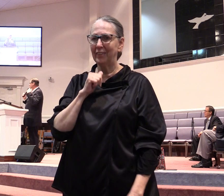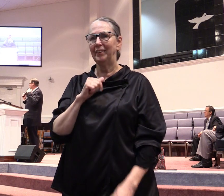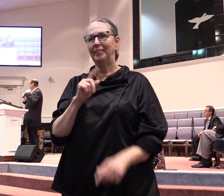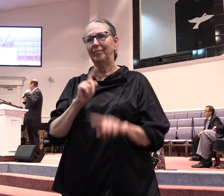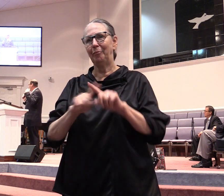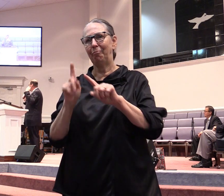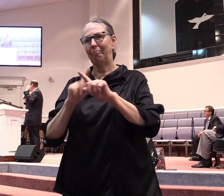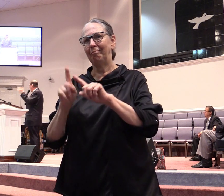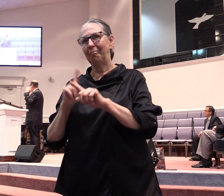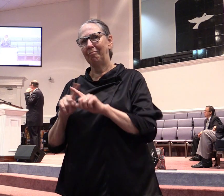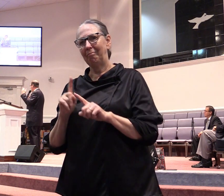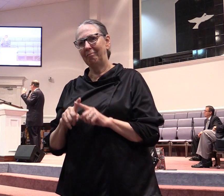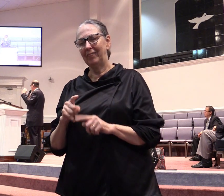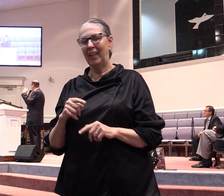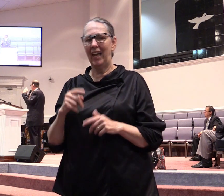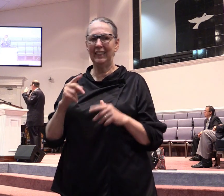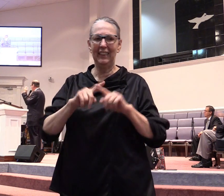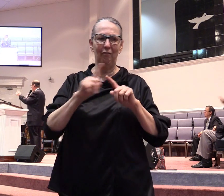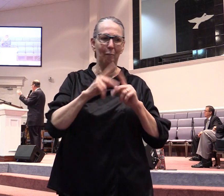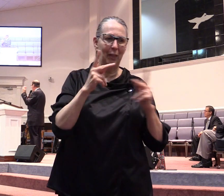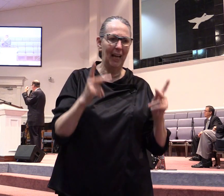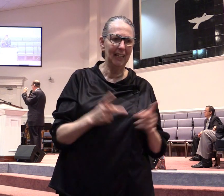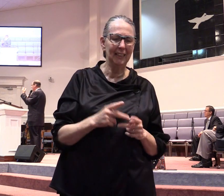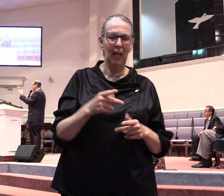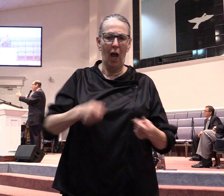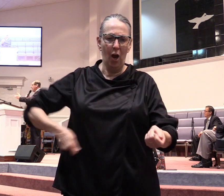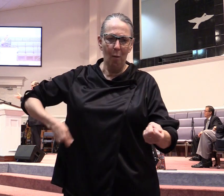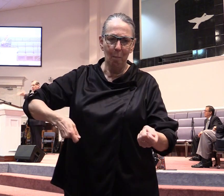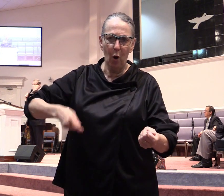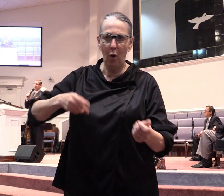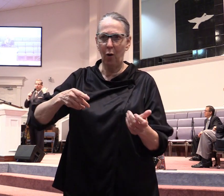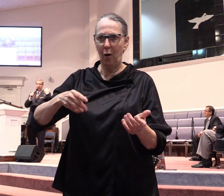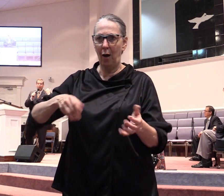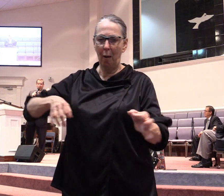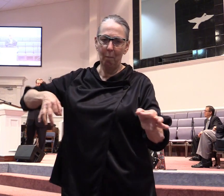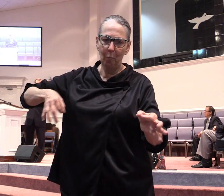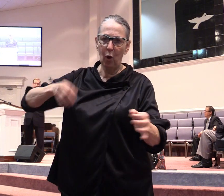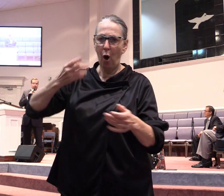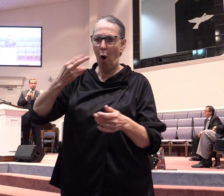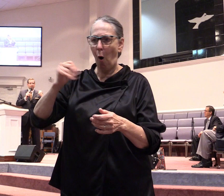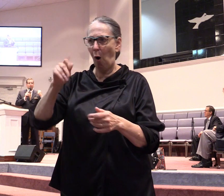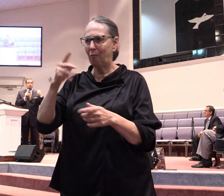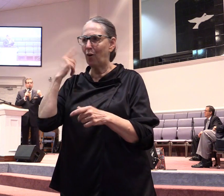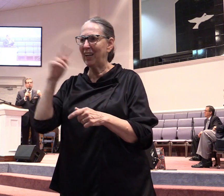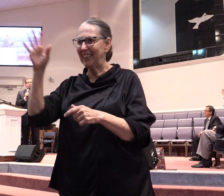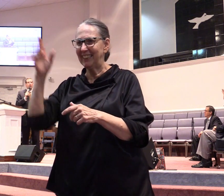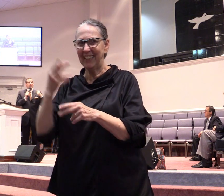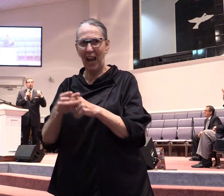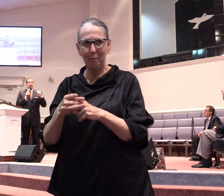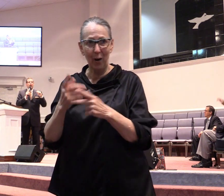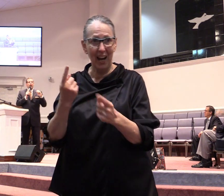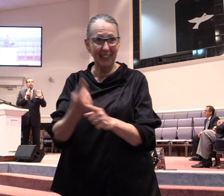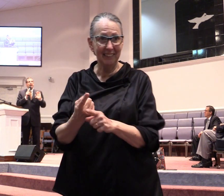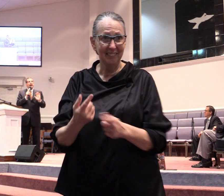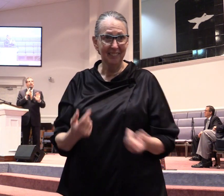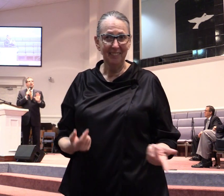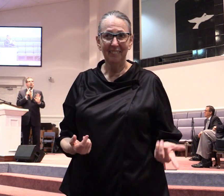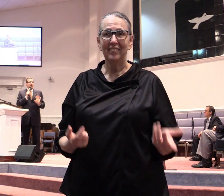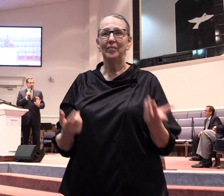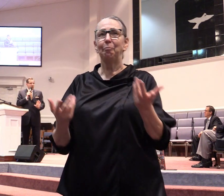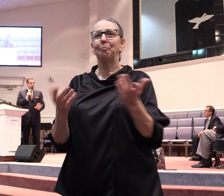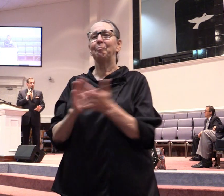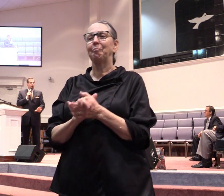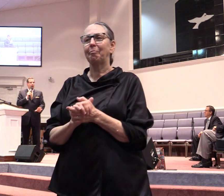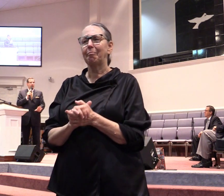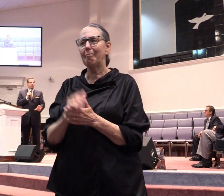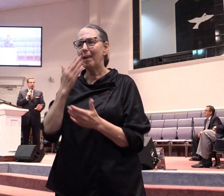bar rooms and honky tonks and pool halls and pulls people out for His name. I'm glad for